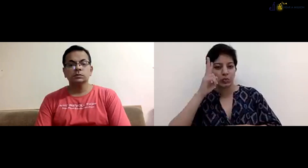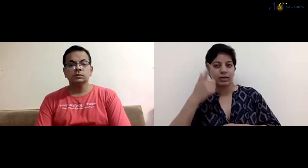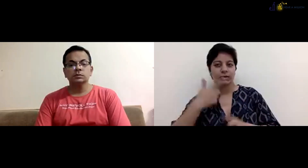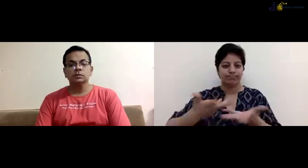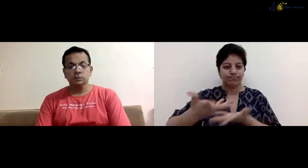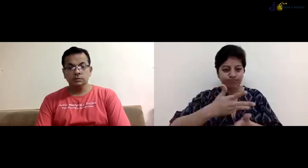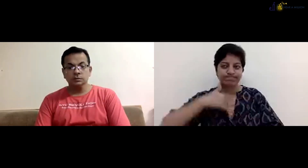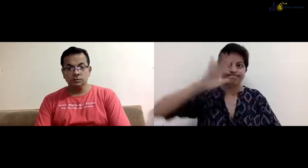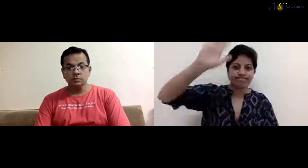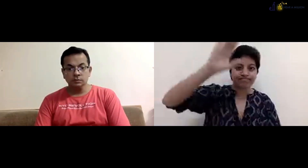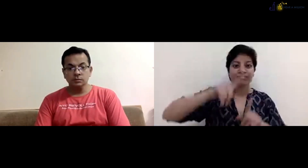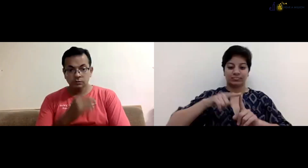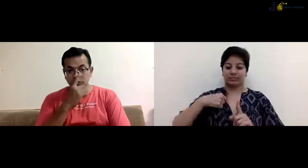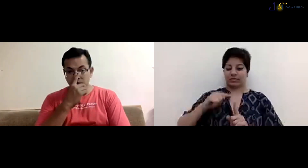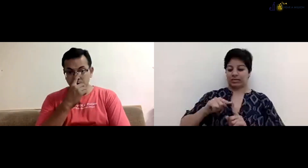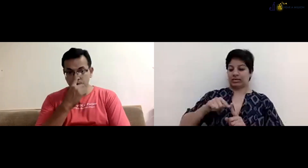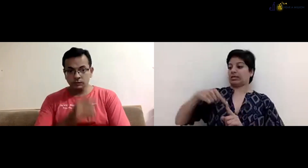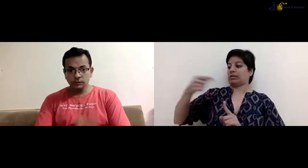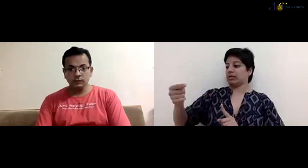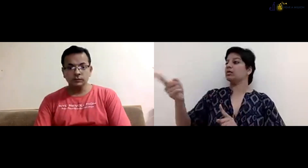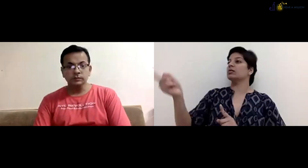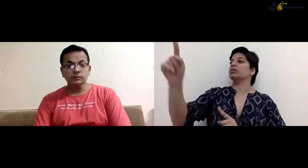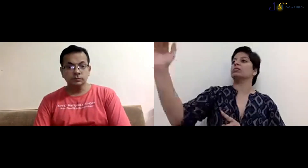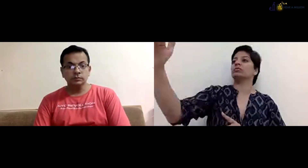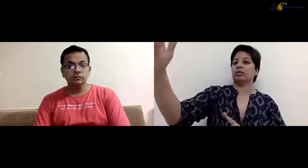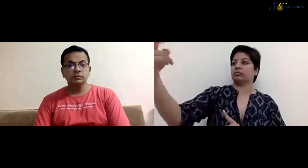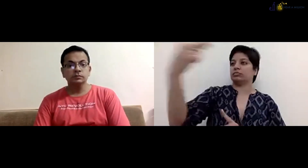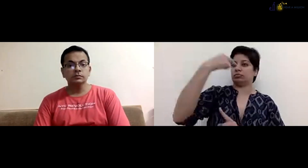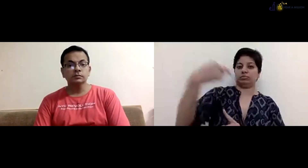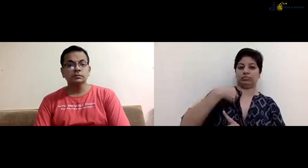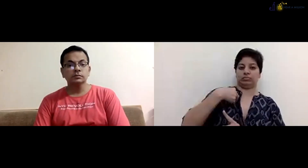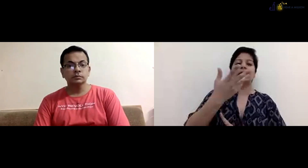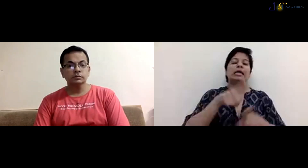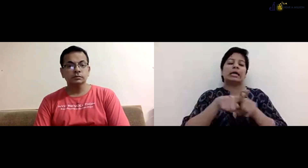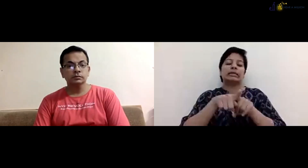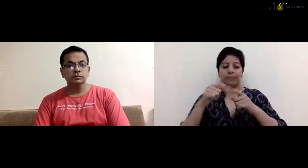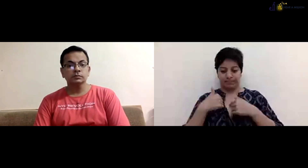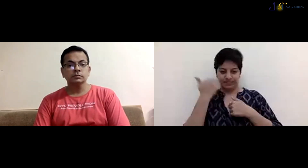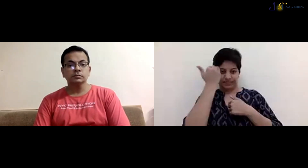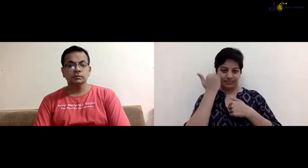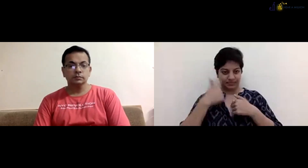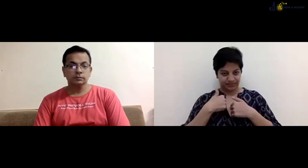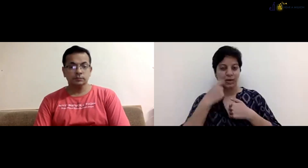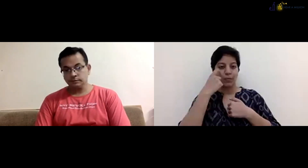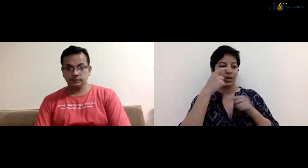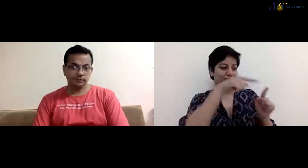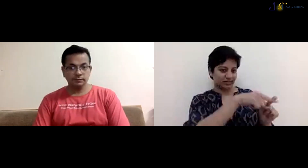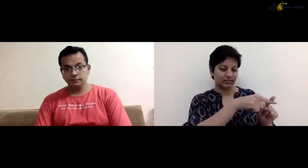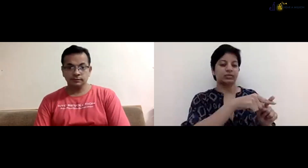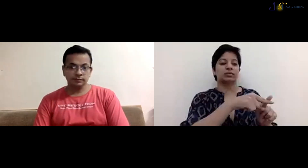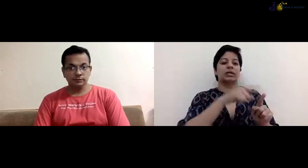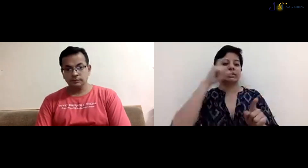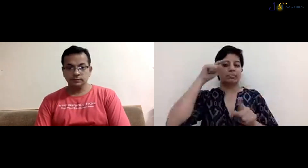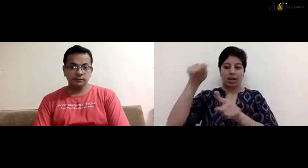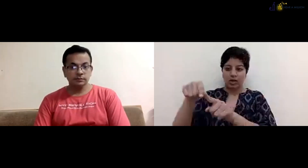so I'm not able to see their sign. It will go, I have doubts, so we can ask them for the next person. Can you call that person? That person can see